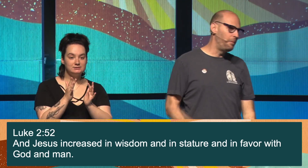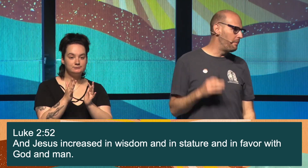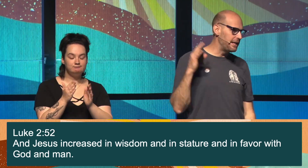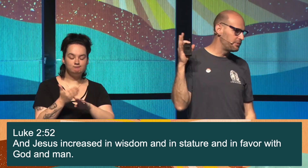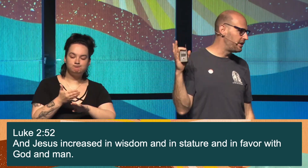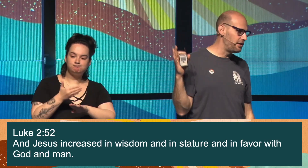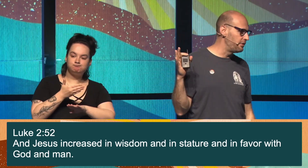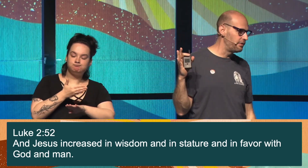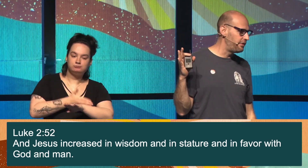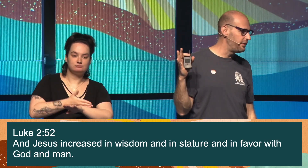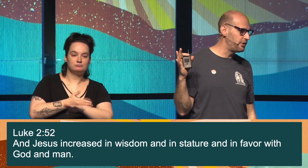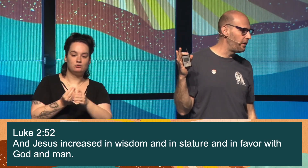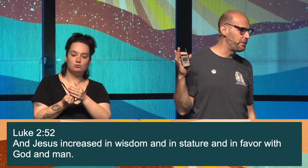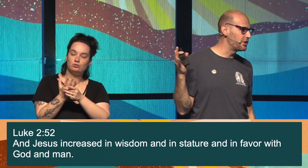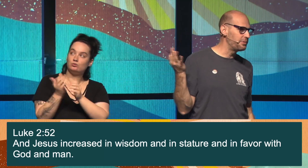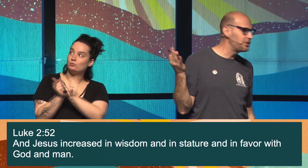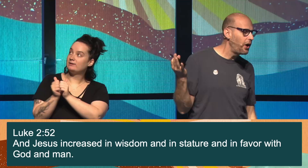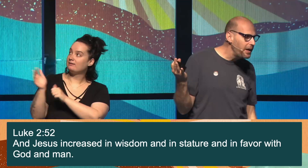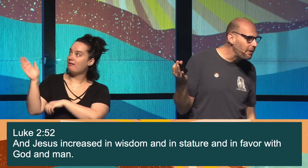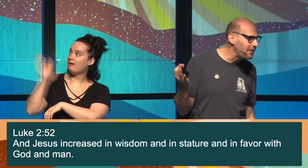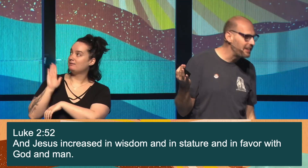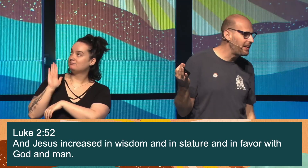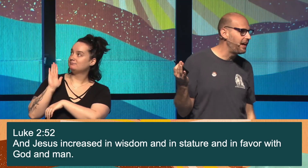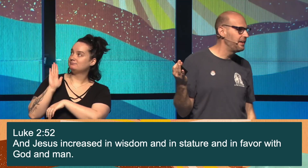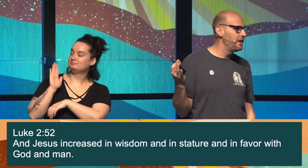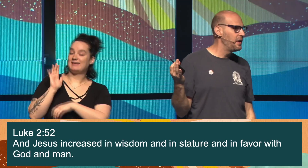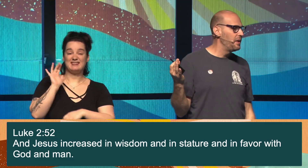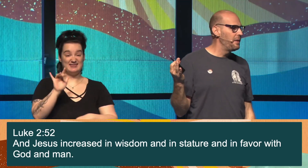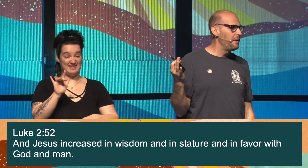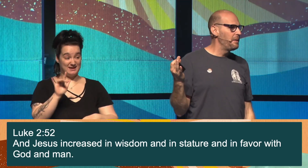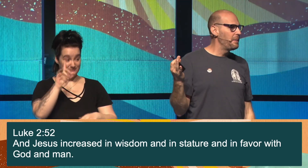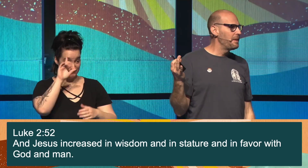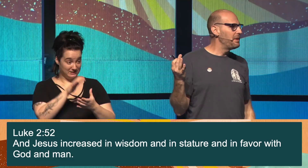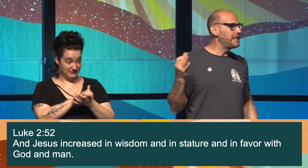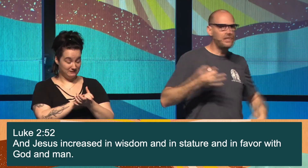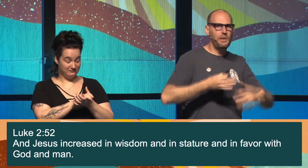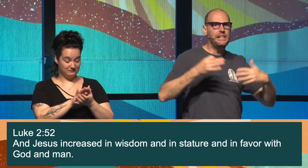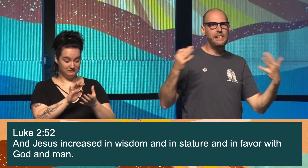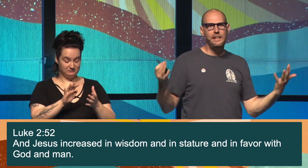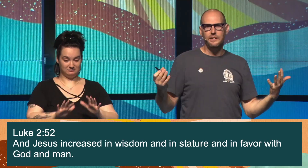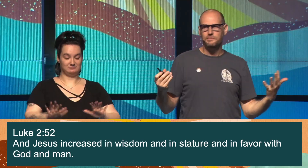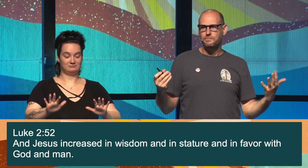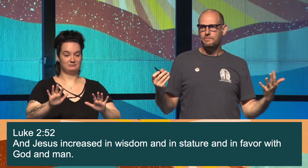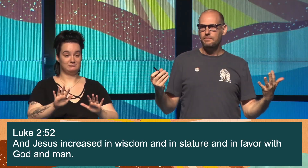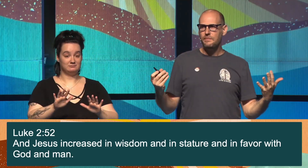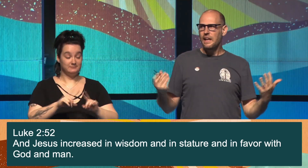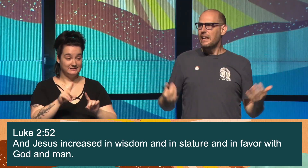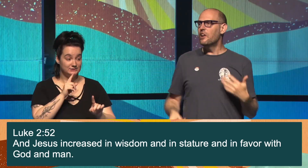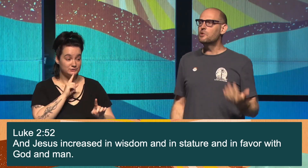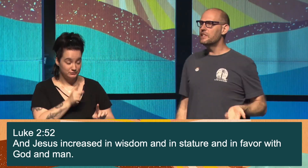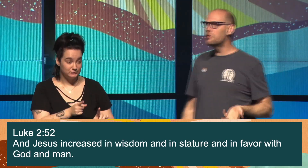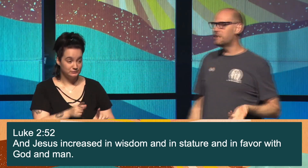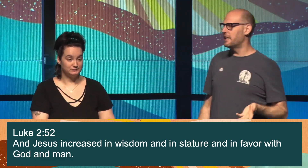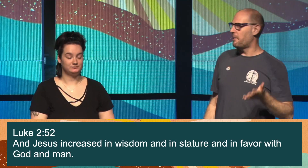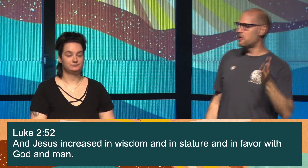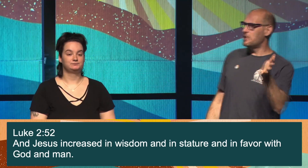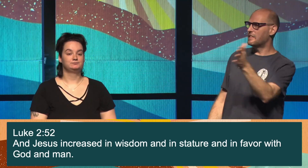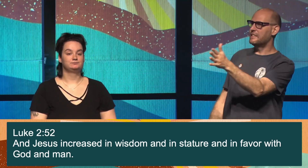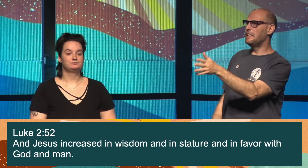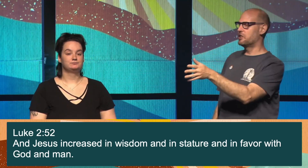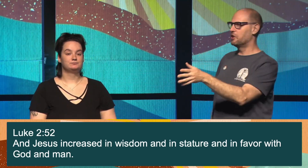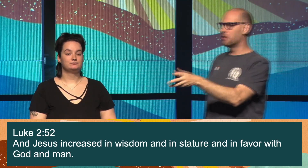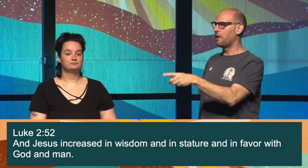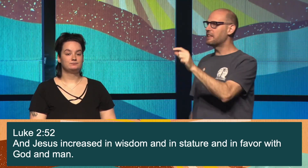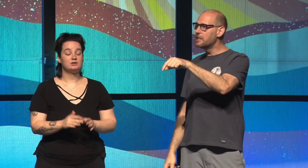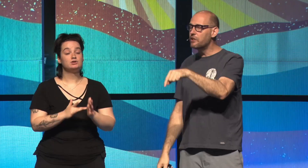That will mess with you if you've grown up in the church. We don't talk about that a lot. But that's what he did. Now here's what's interesting about